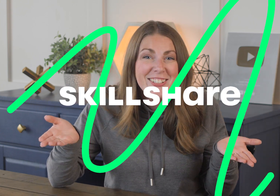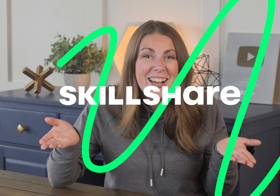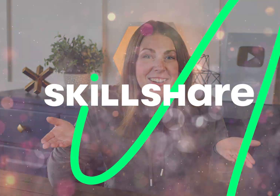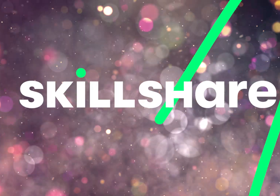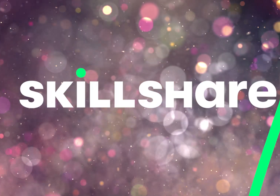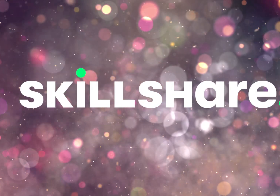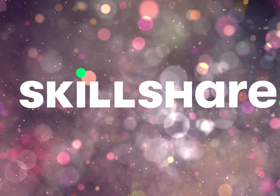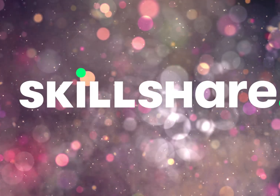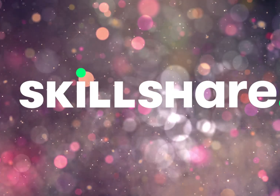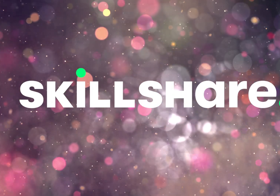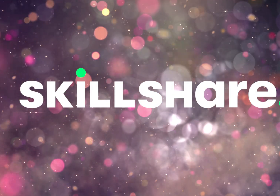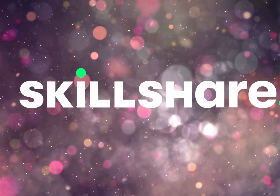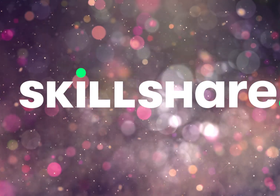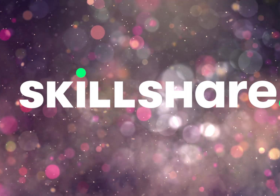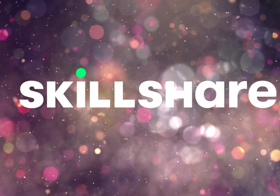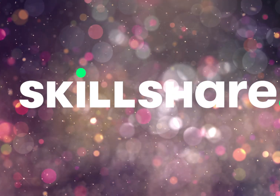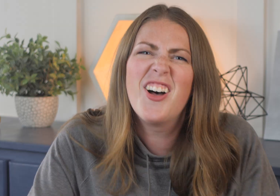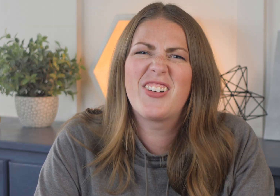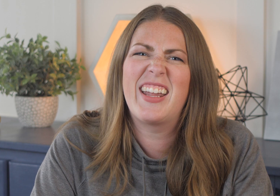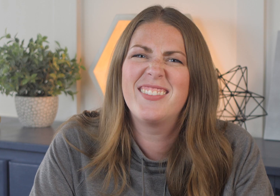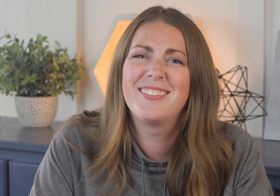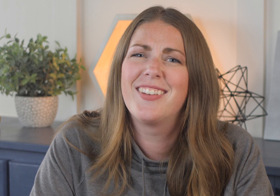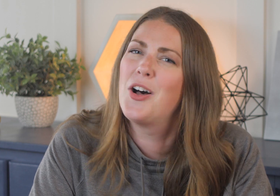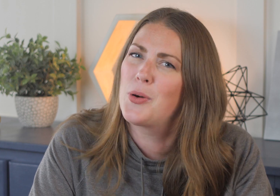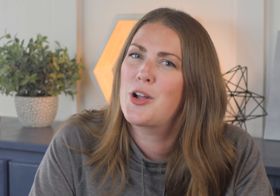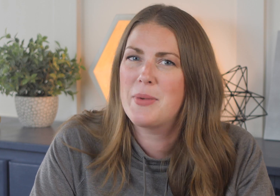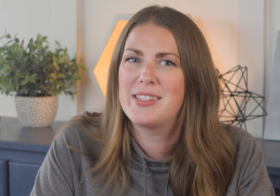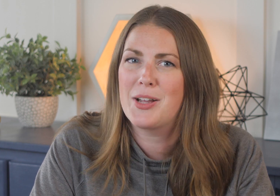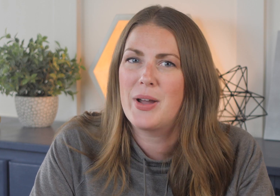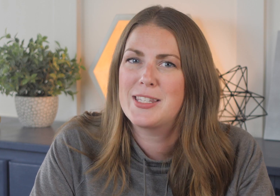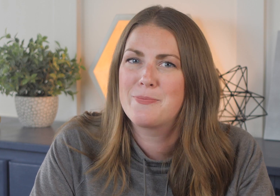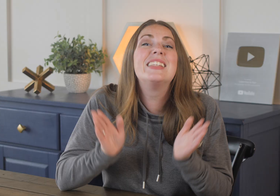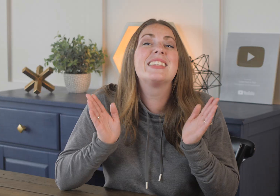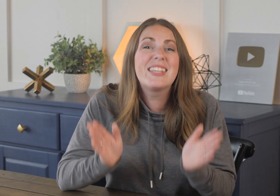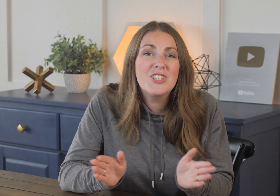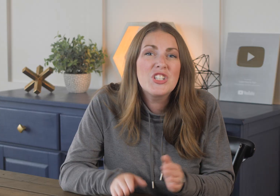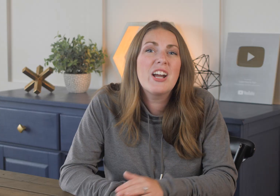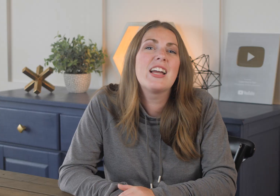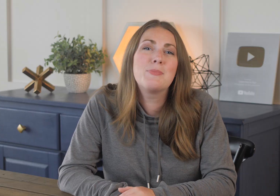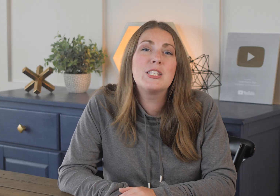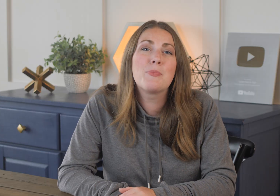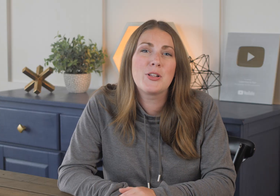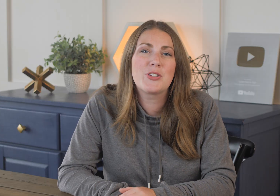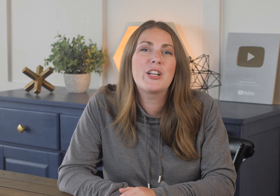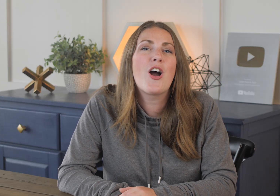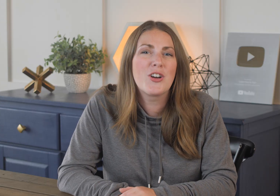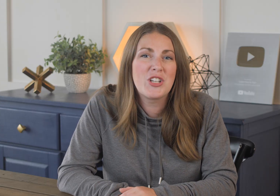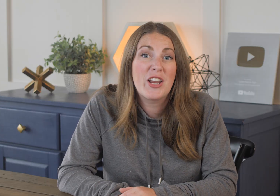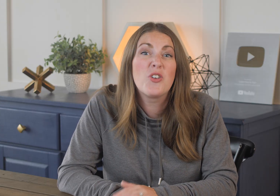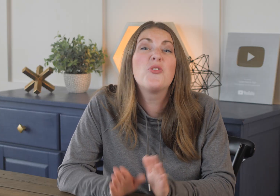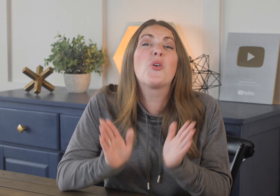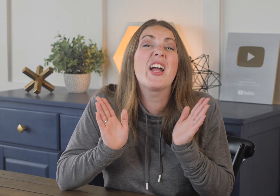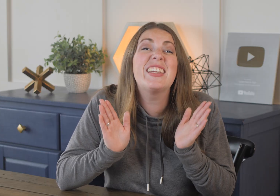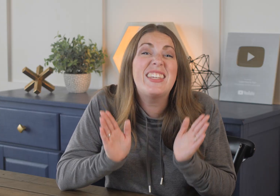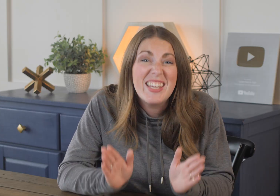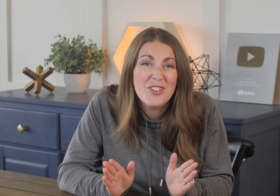Skillshare. All right, I'll work on my segues. Skillshare has been sponsoring our channel for a year